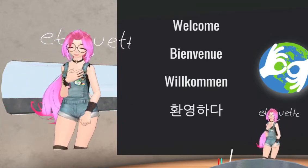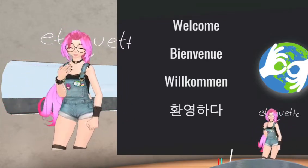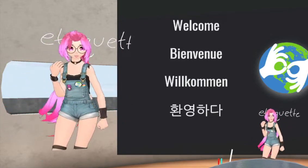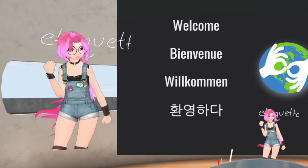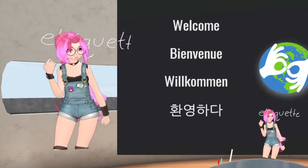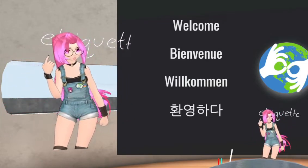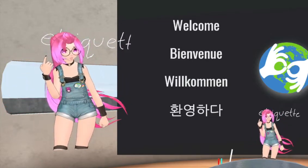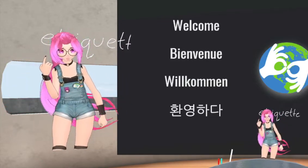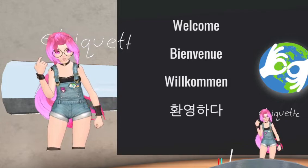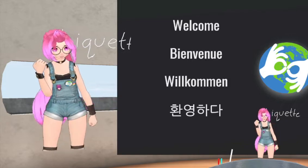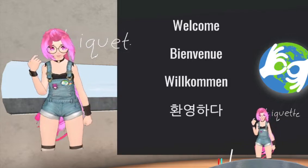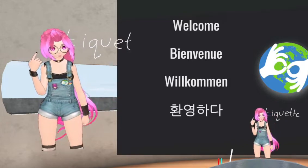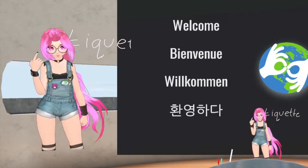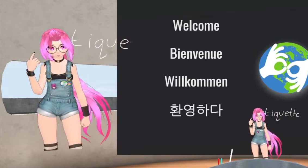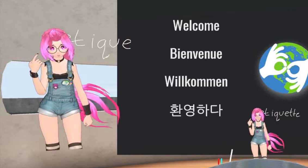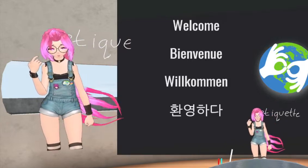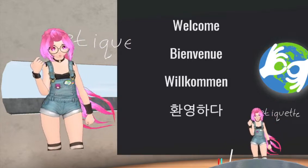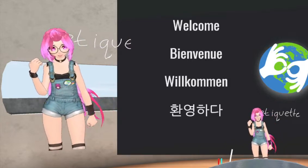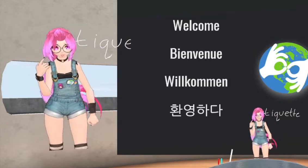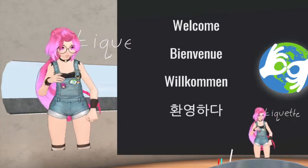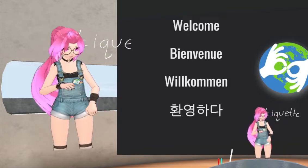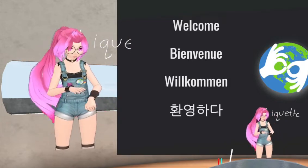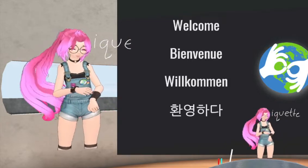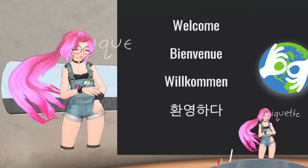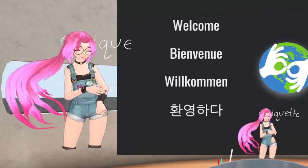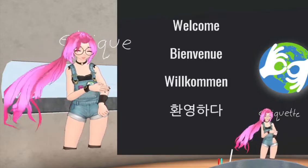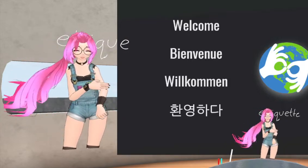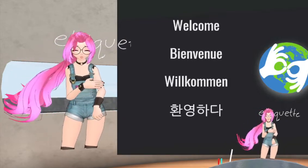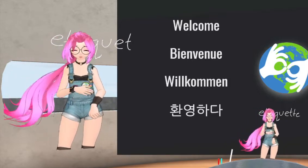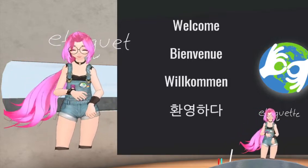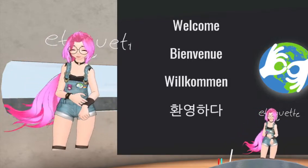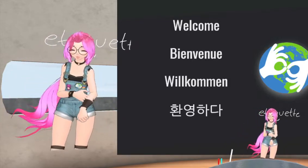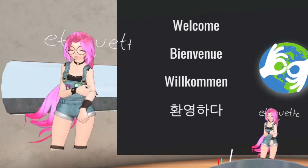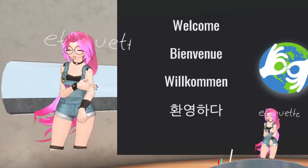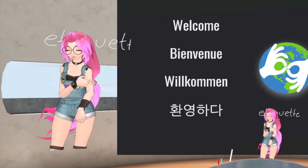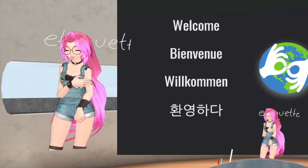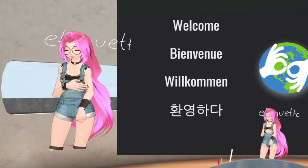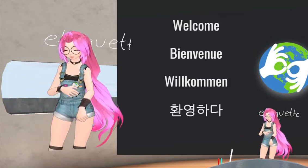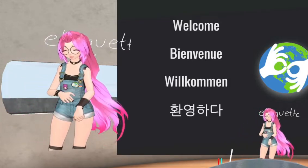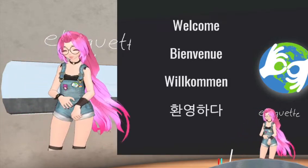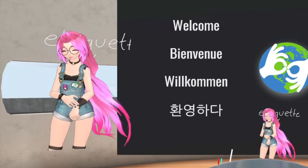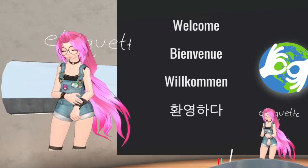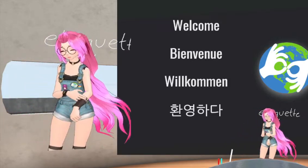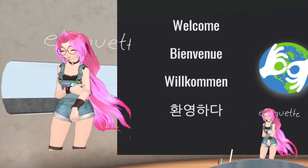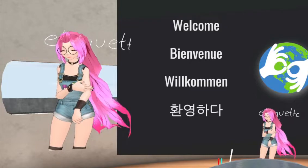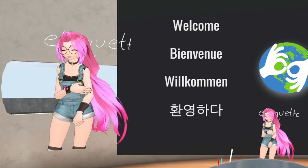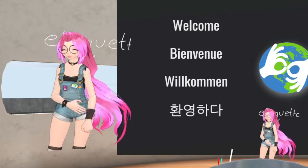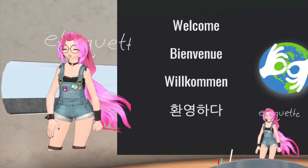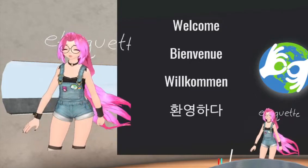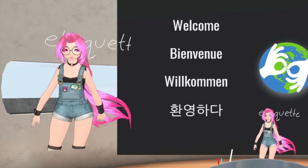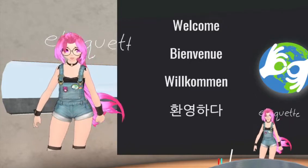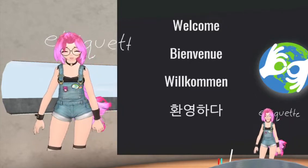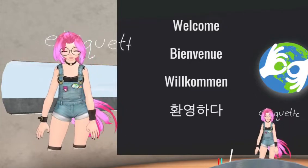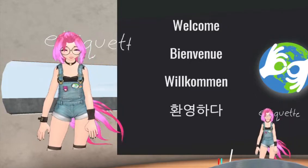Oh, can you actually move your camera up a little bit? Your little name tag on your camera just was covering your hands there. Sorry. Thank you.